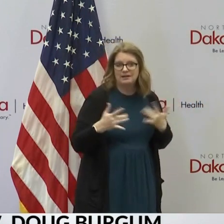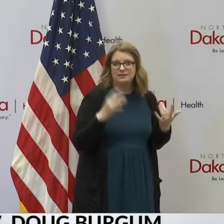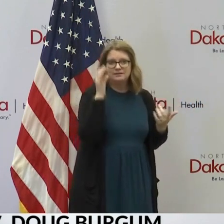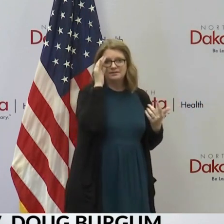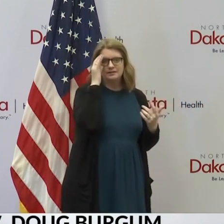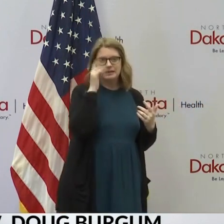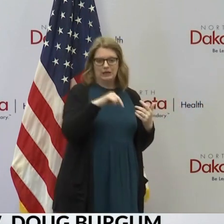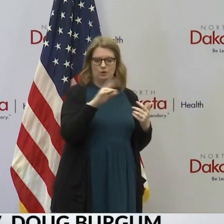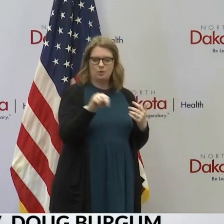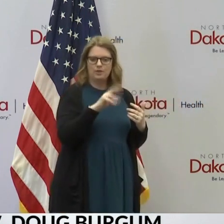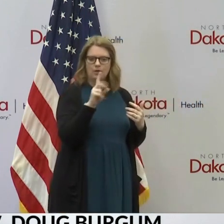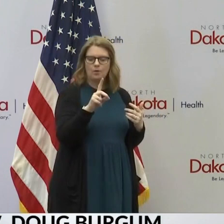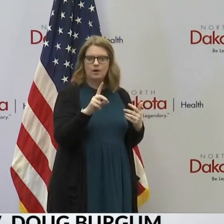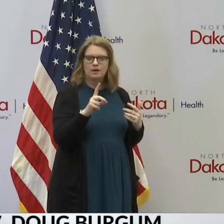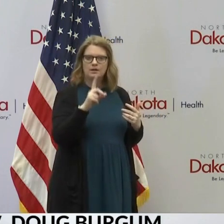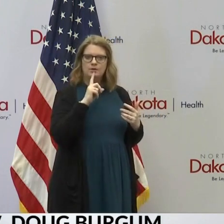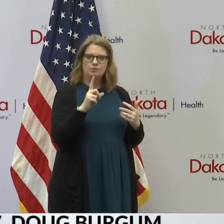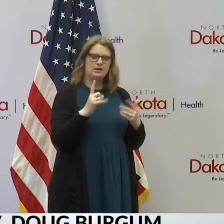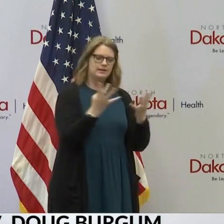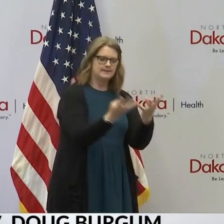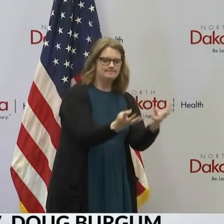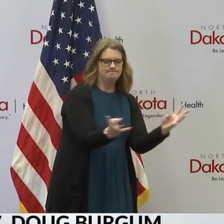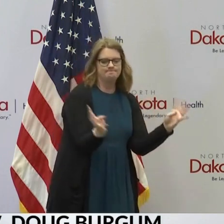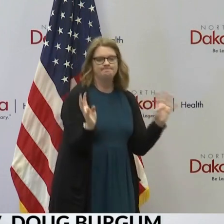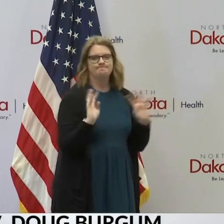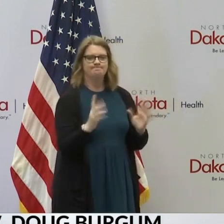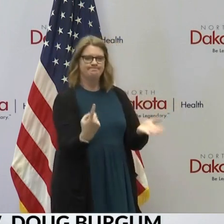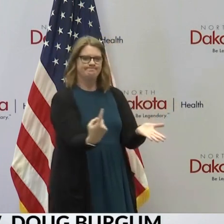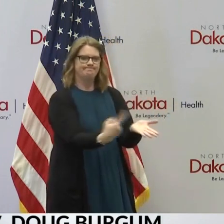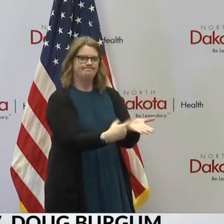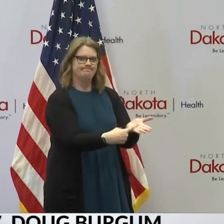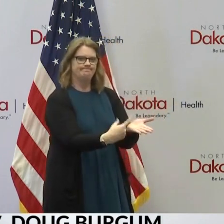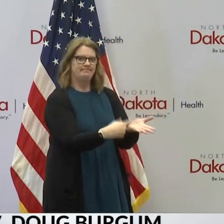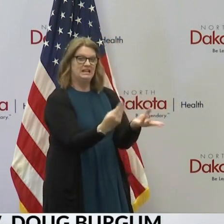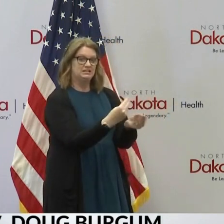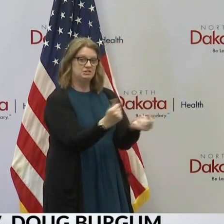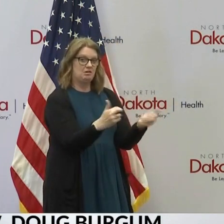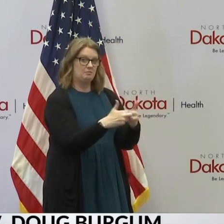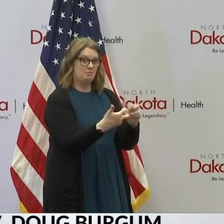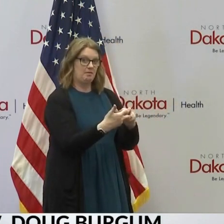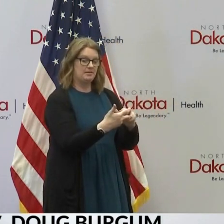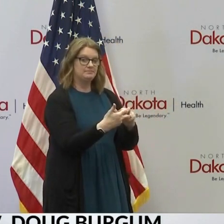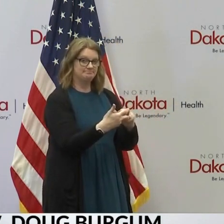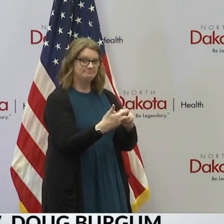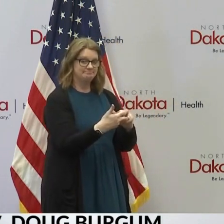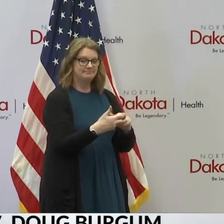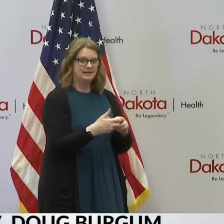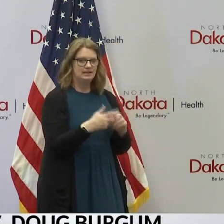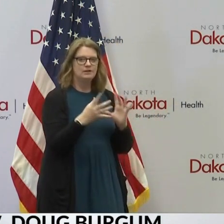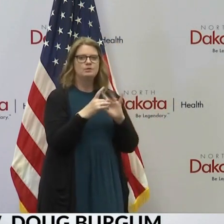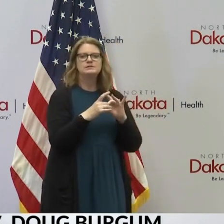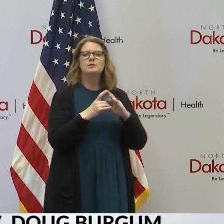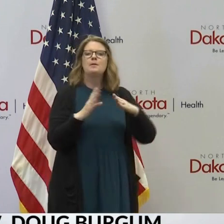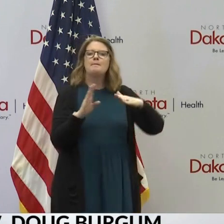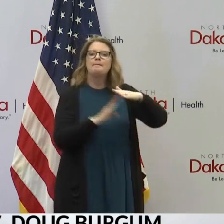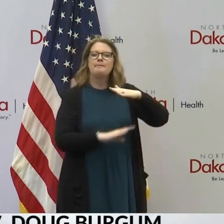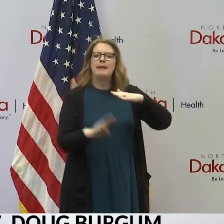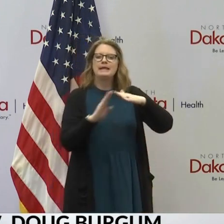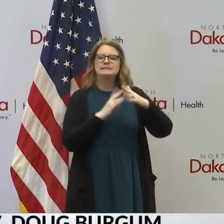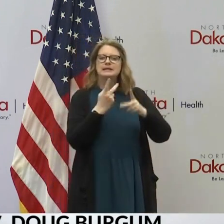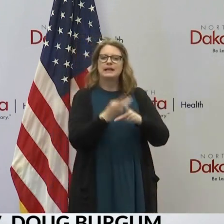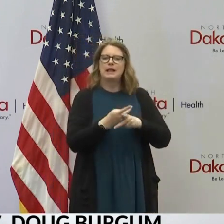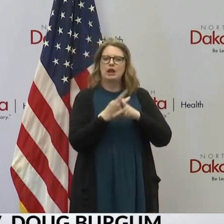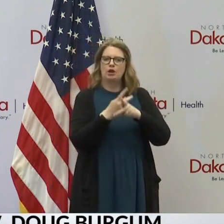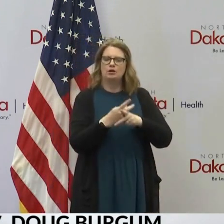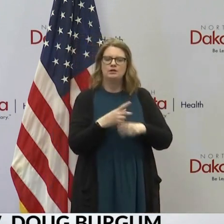Dakota where we can get everybody around a table and solve a problem. That relates to basic care. And North Dakota